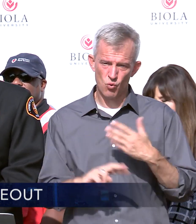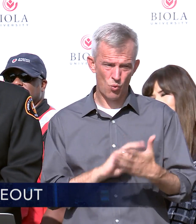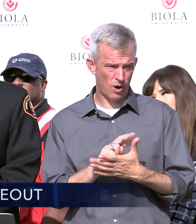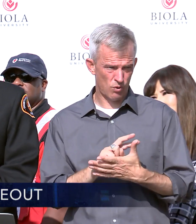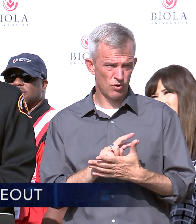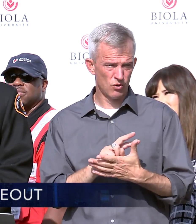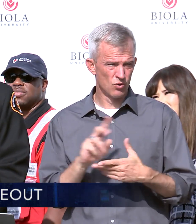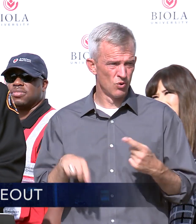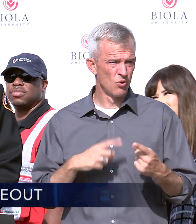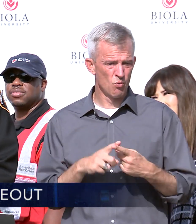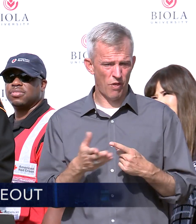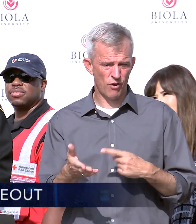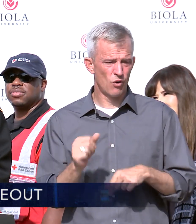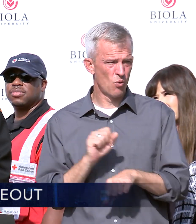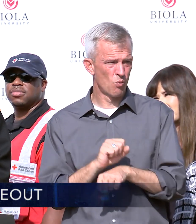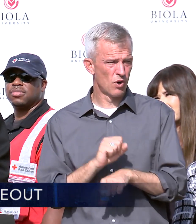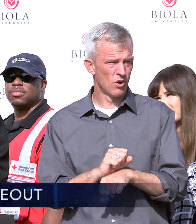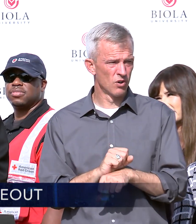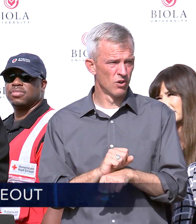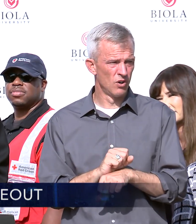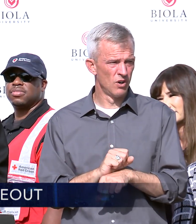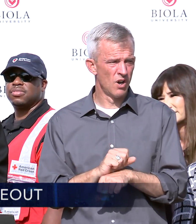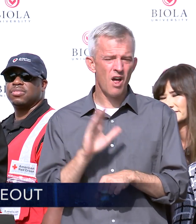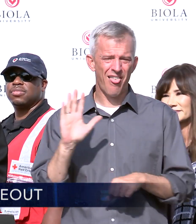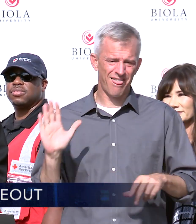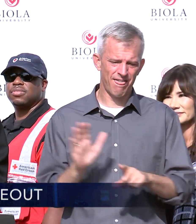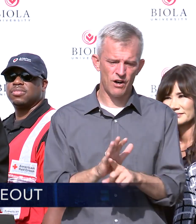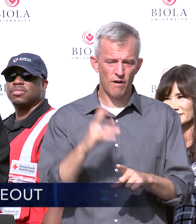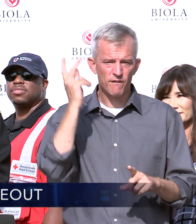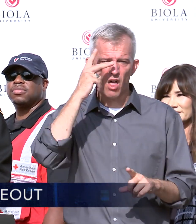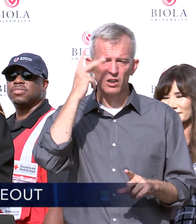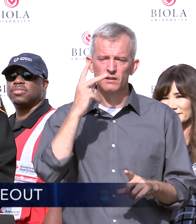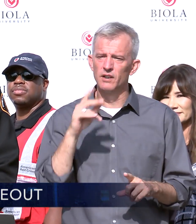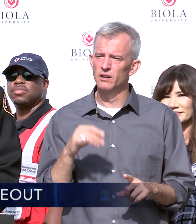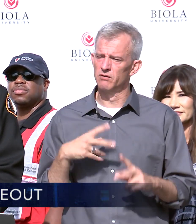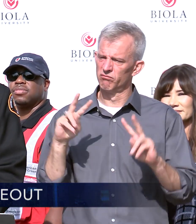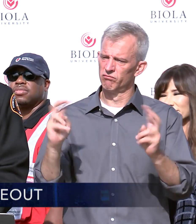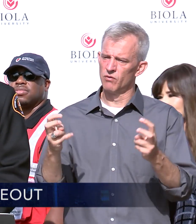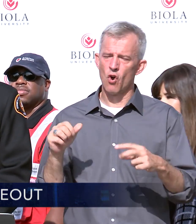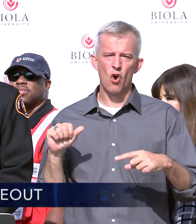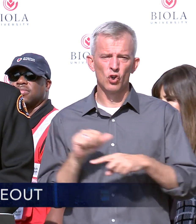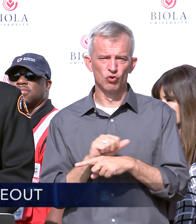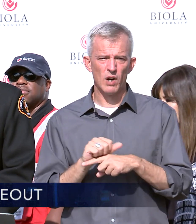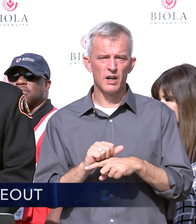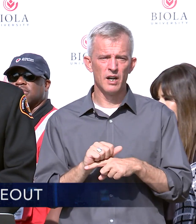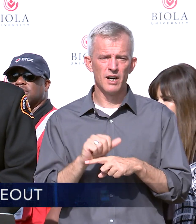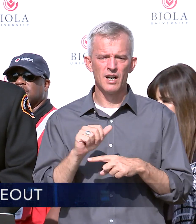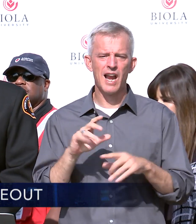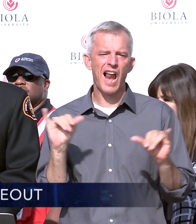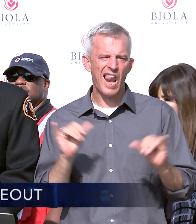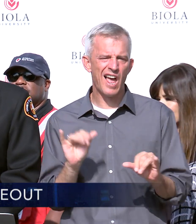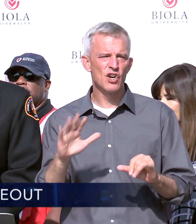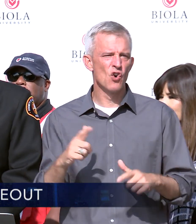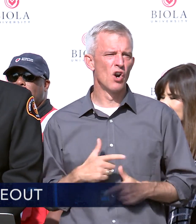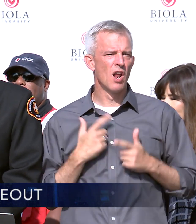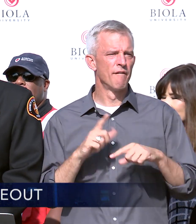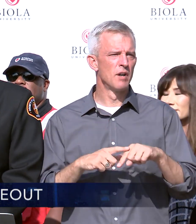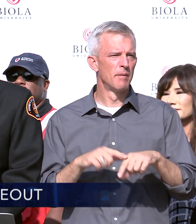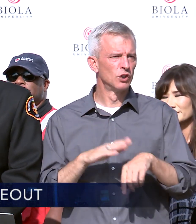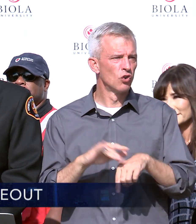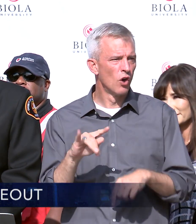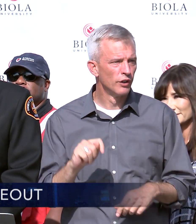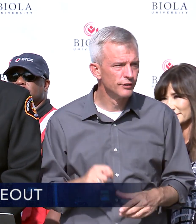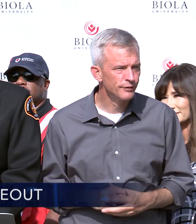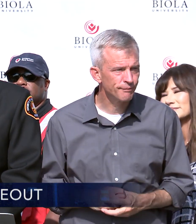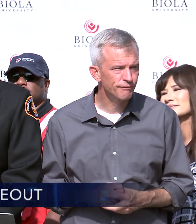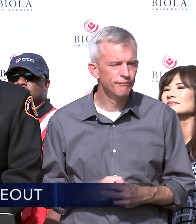work, their philosophy is train as though your life depends on it. Train as though